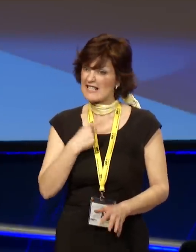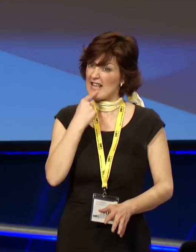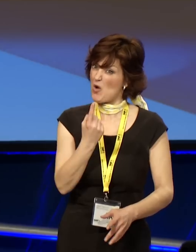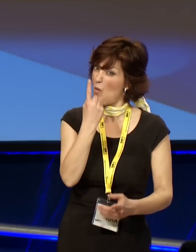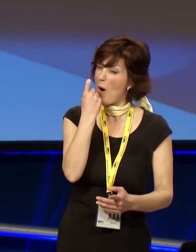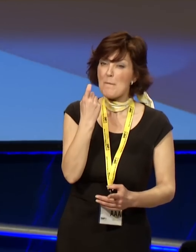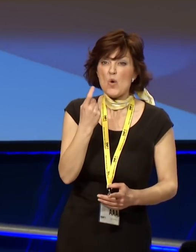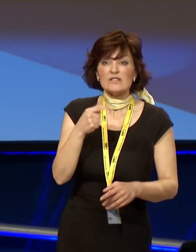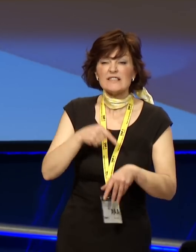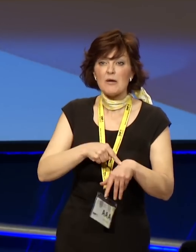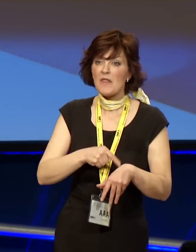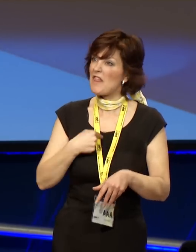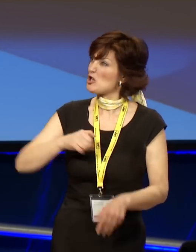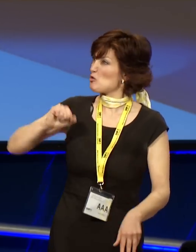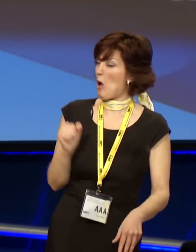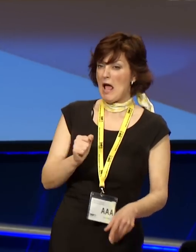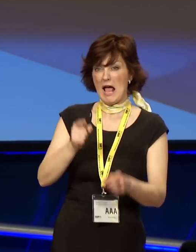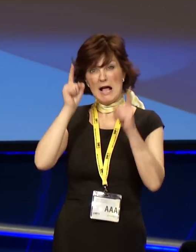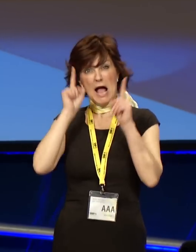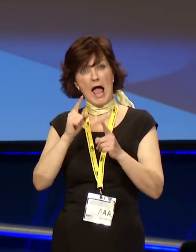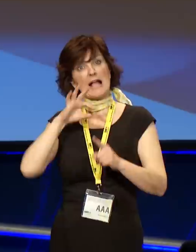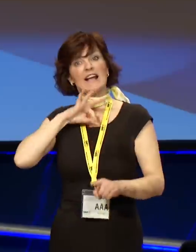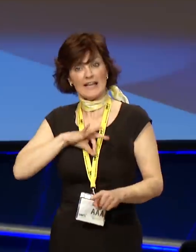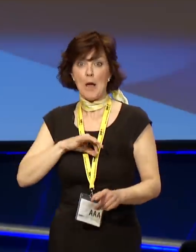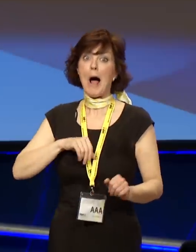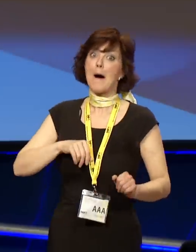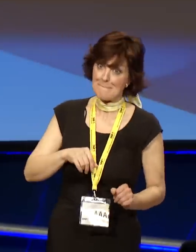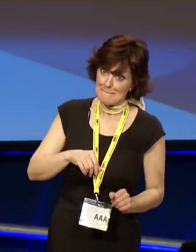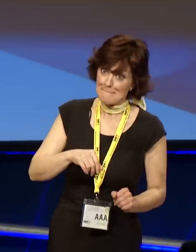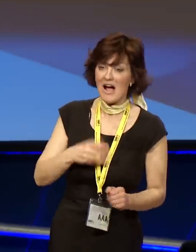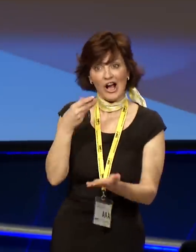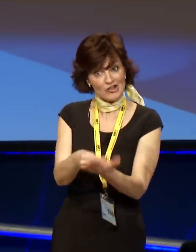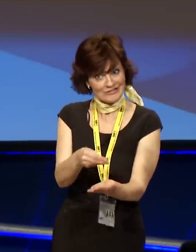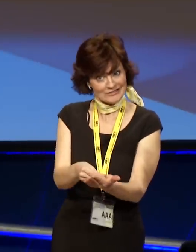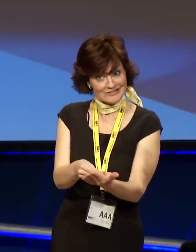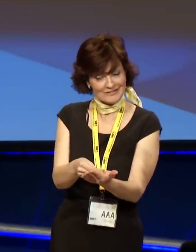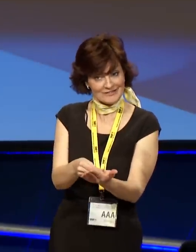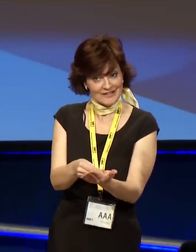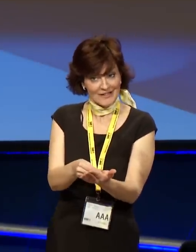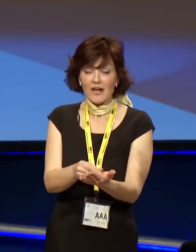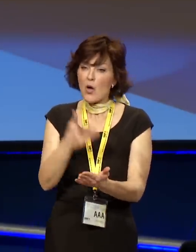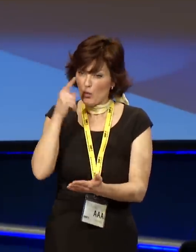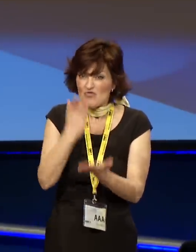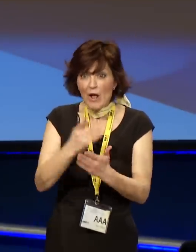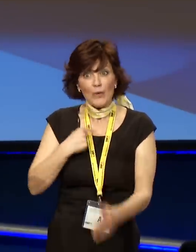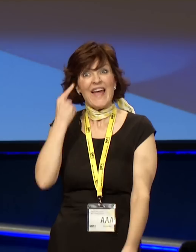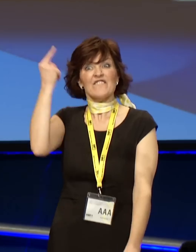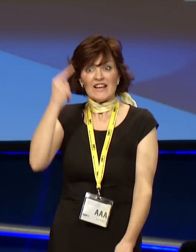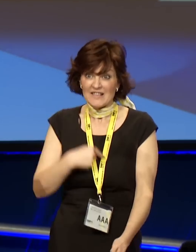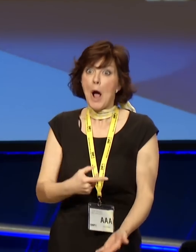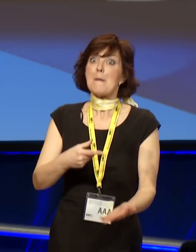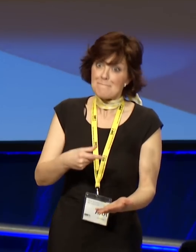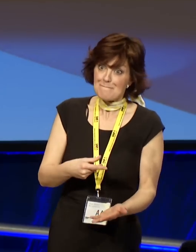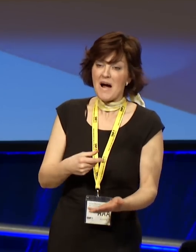time that we can't keep our own currency. When we invented the Bank